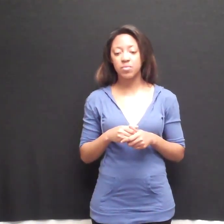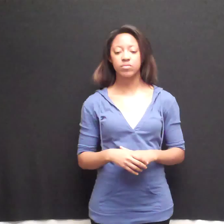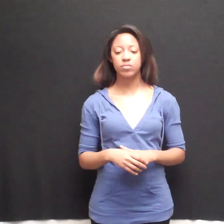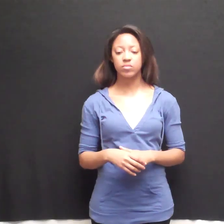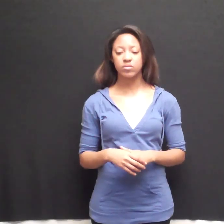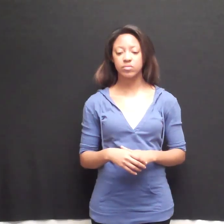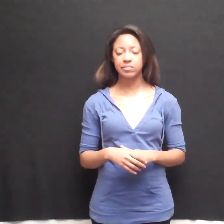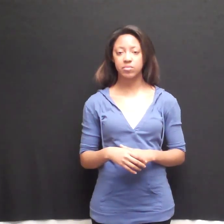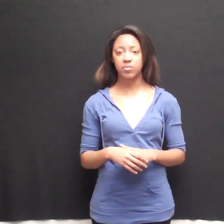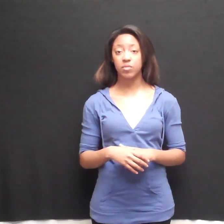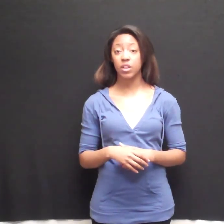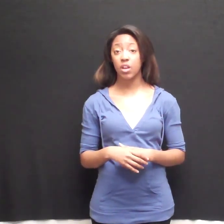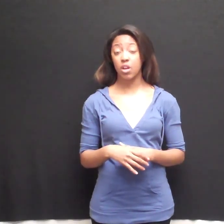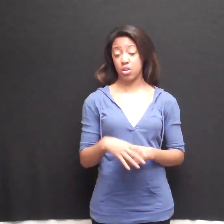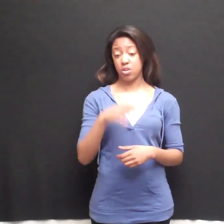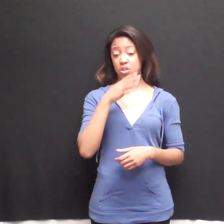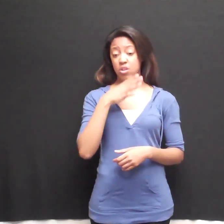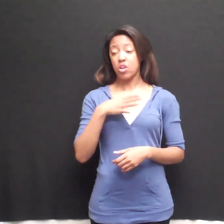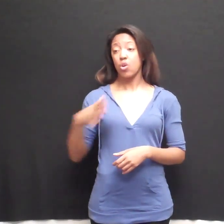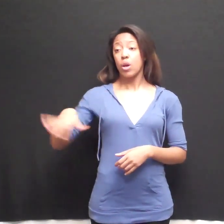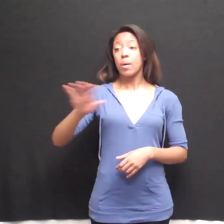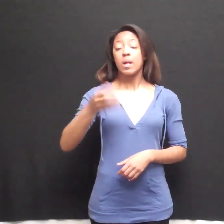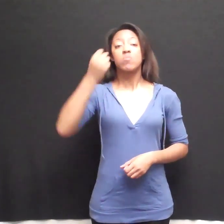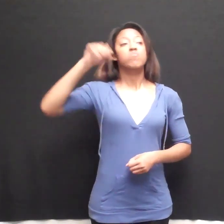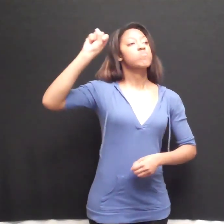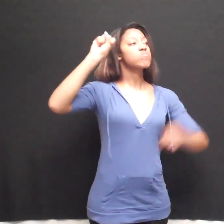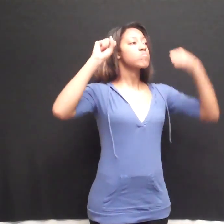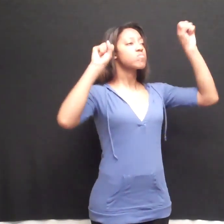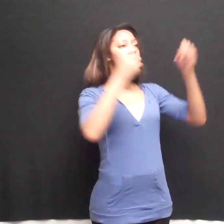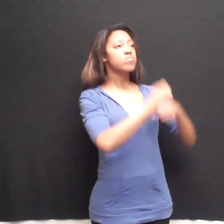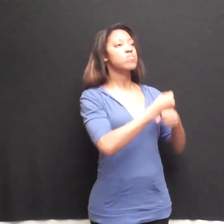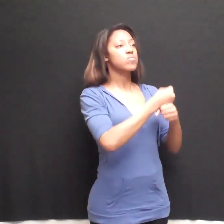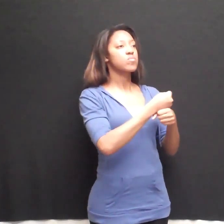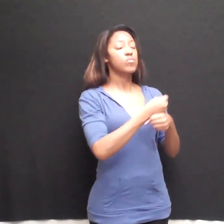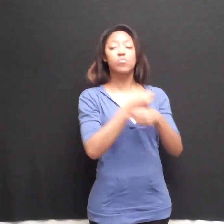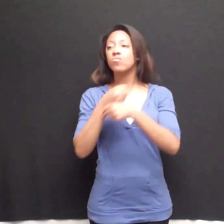earnings, it was very, very stressful. They messed up a garment and their pay was docked. They would be left, coming home